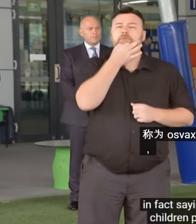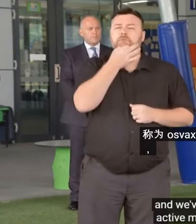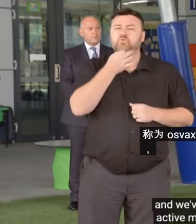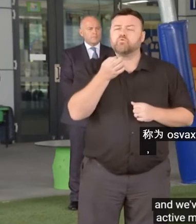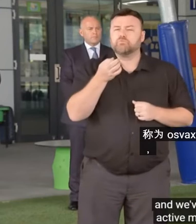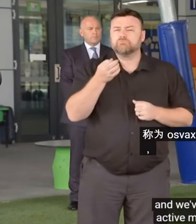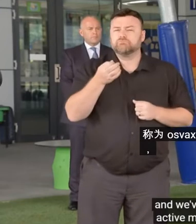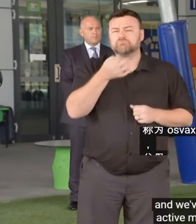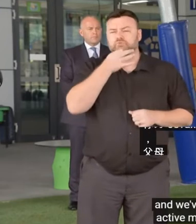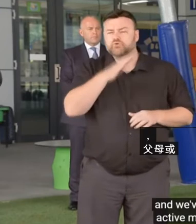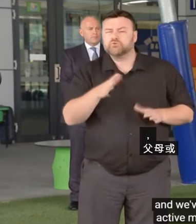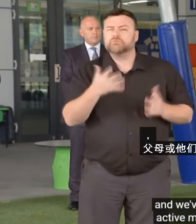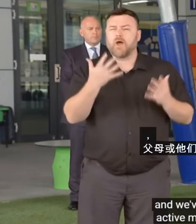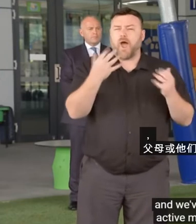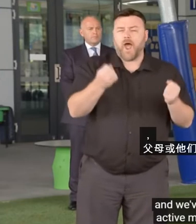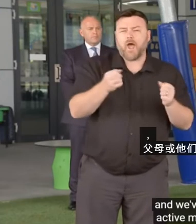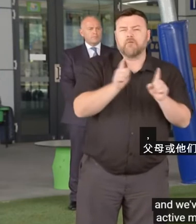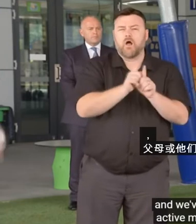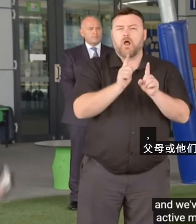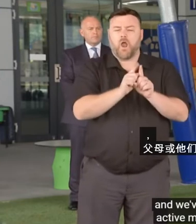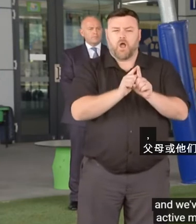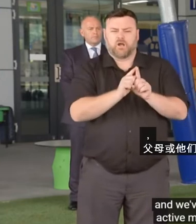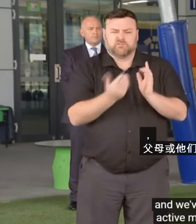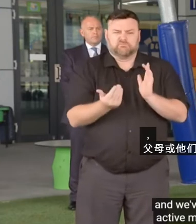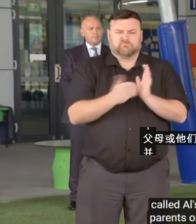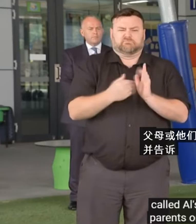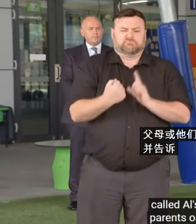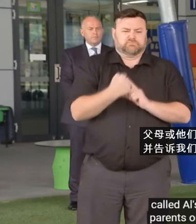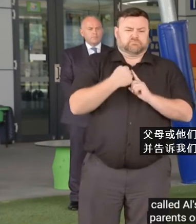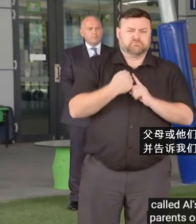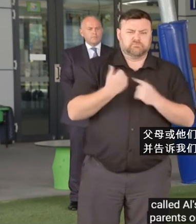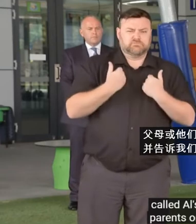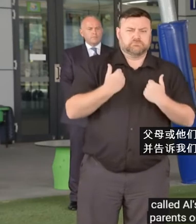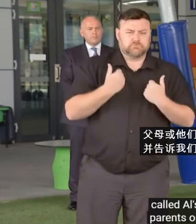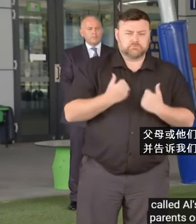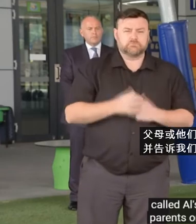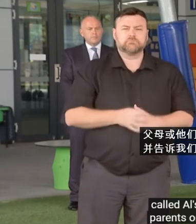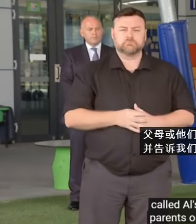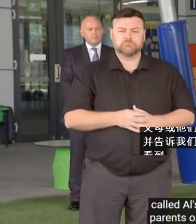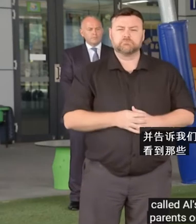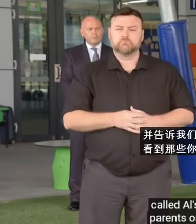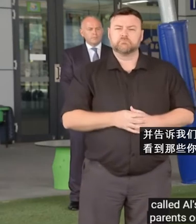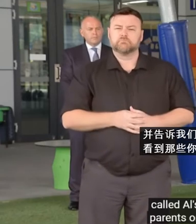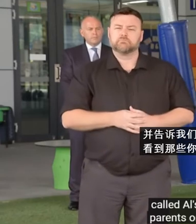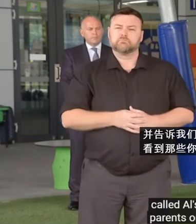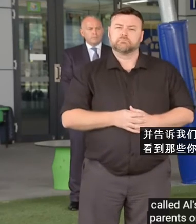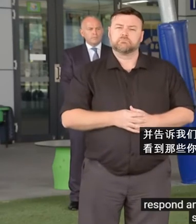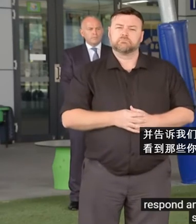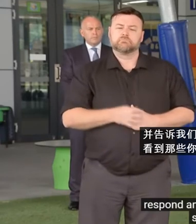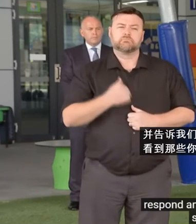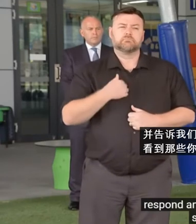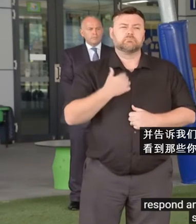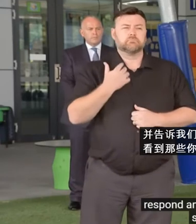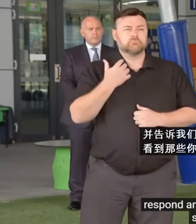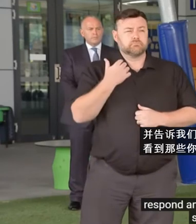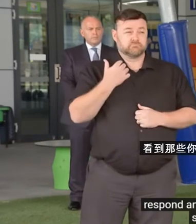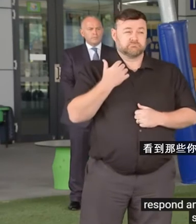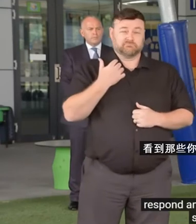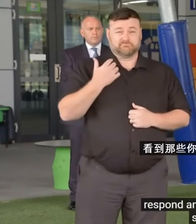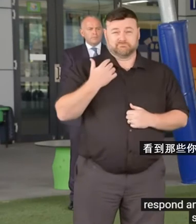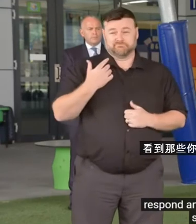AusVac Safety, where parents or their children can respond and tell us about their symptoms. We're seeing a relatively low rate of